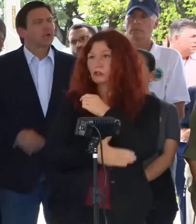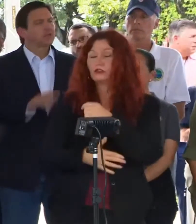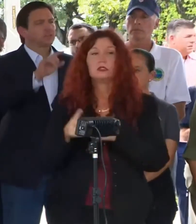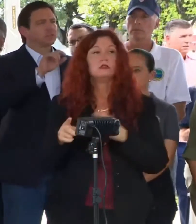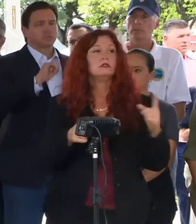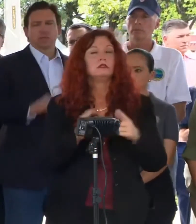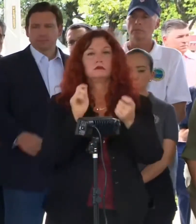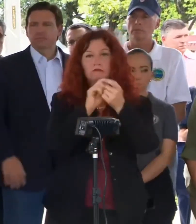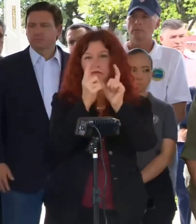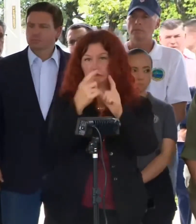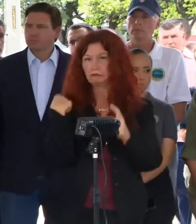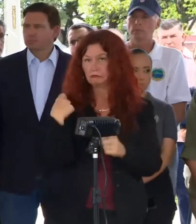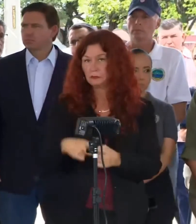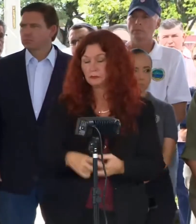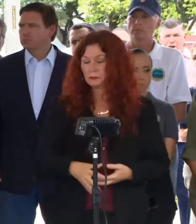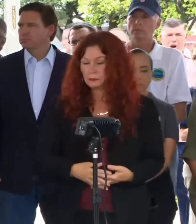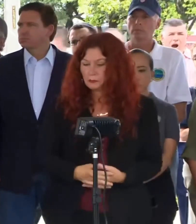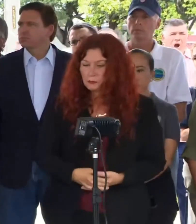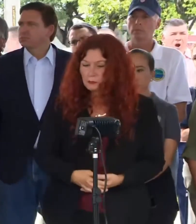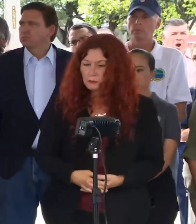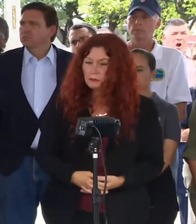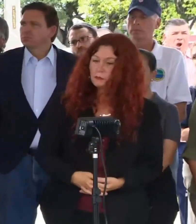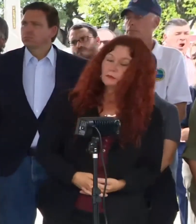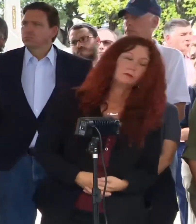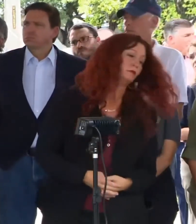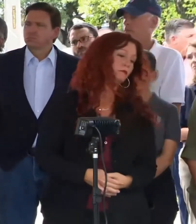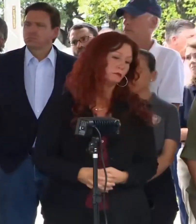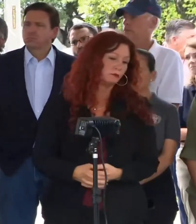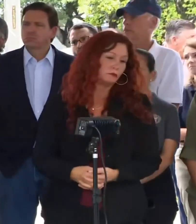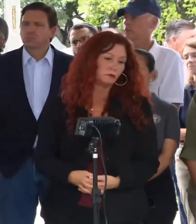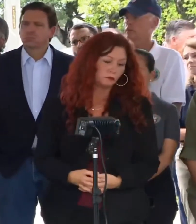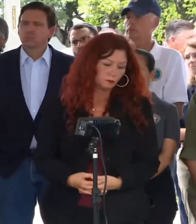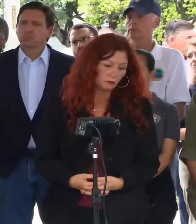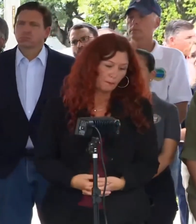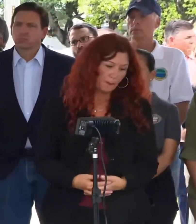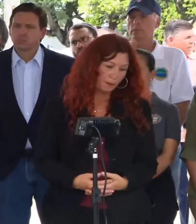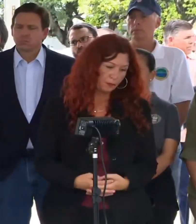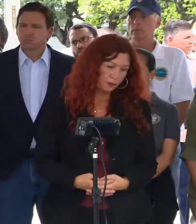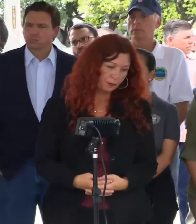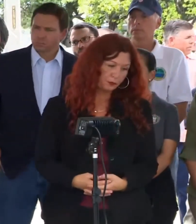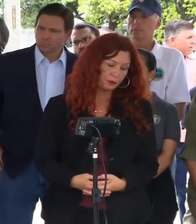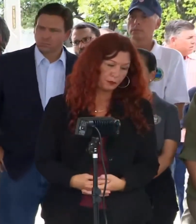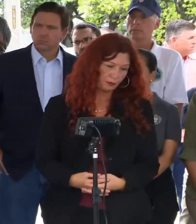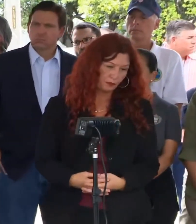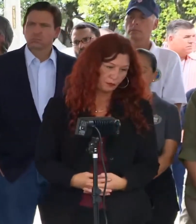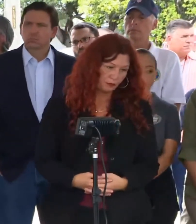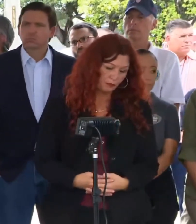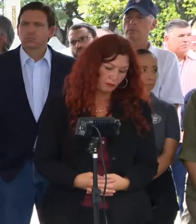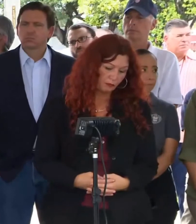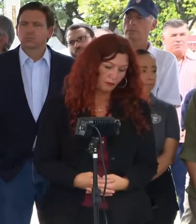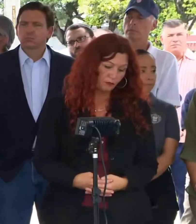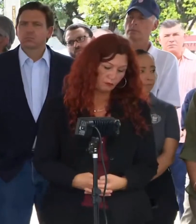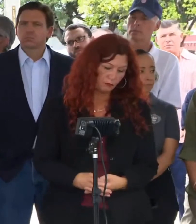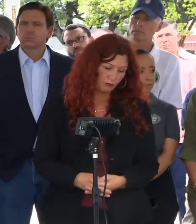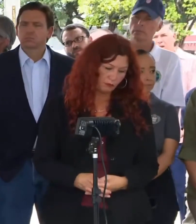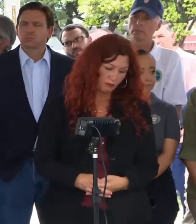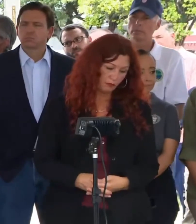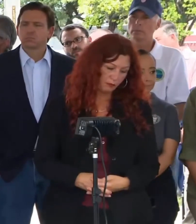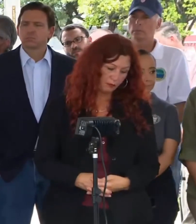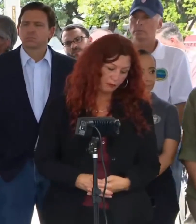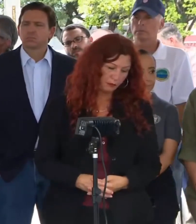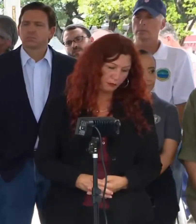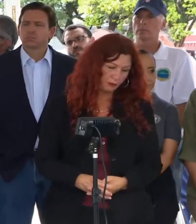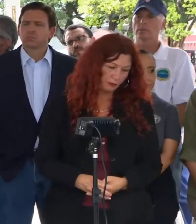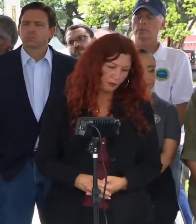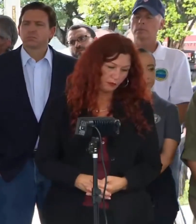Sí, estamos aquí con varias personas extranjeras en los edificios desde la